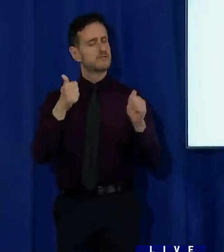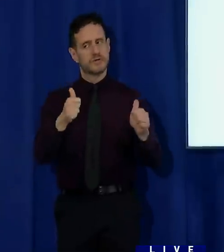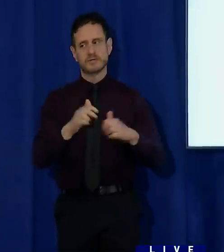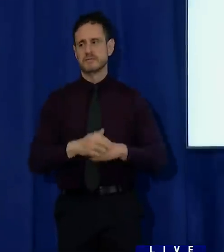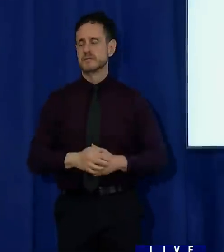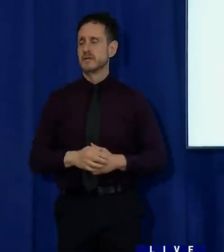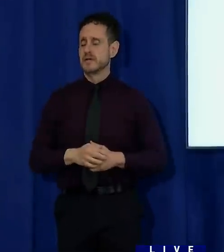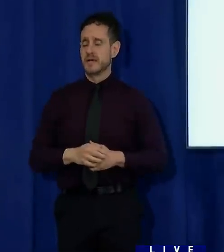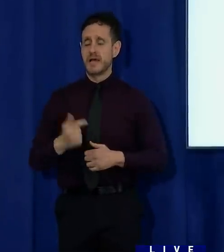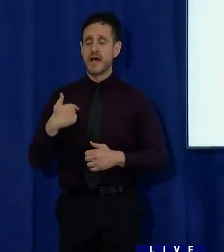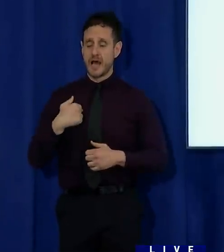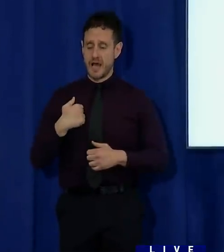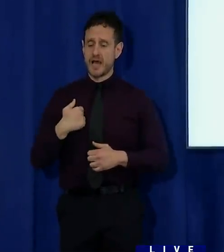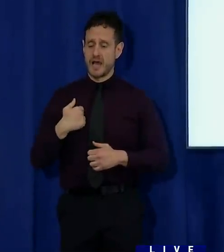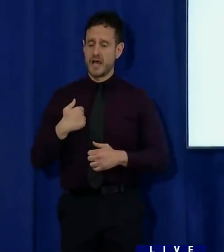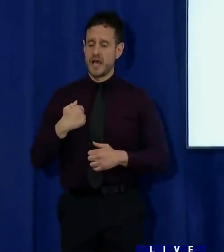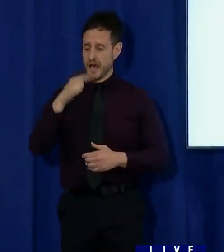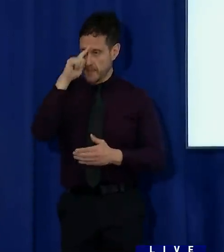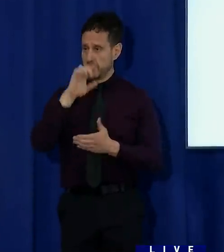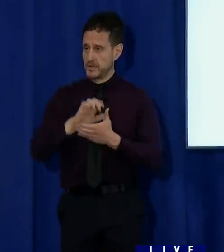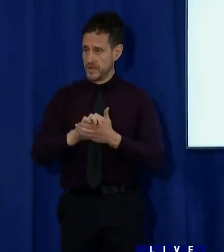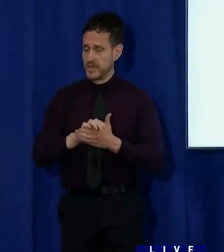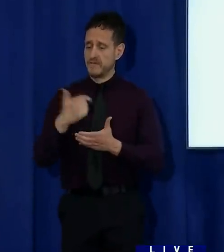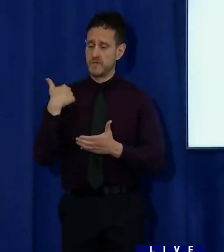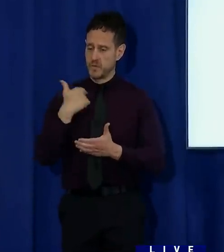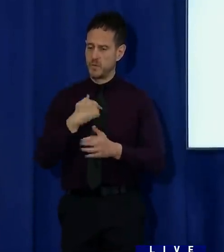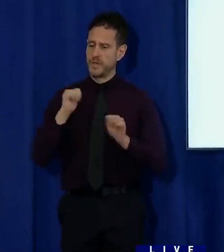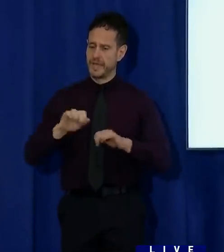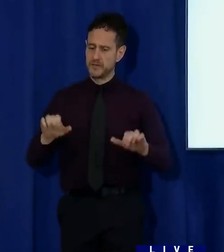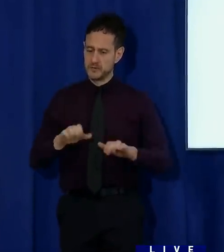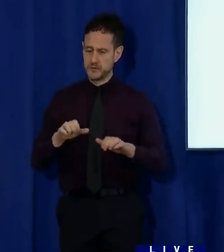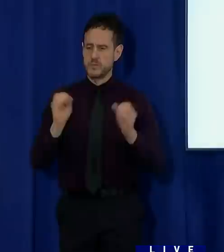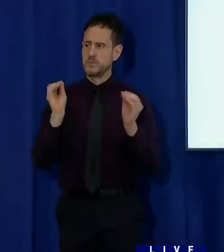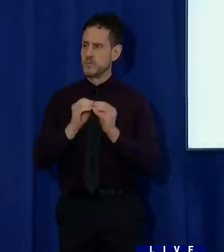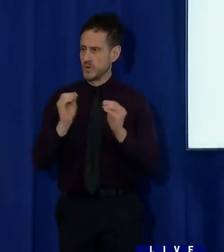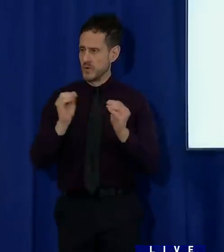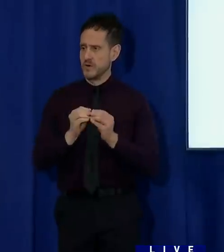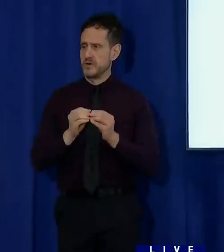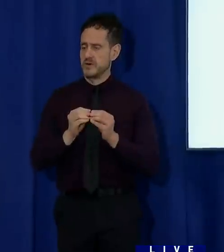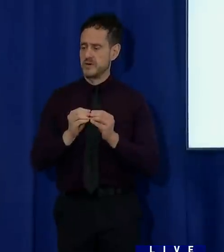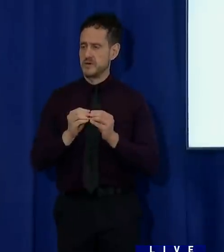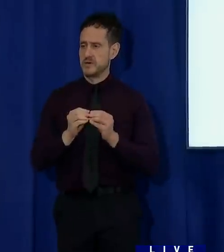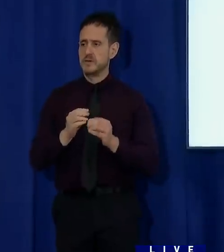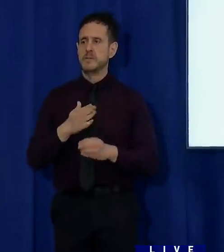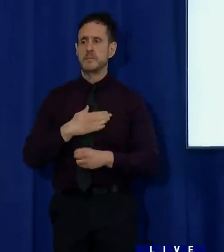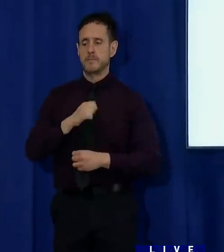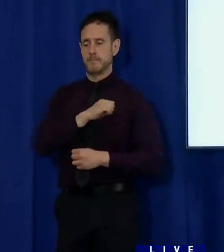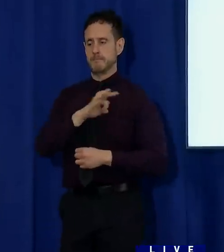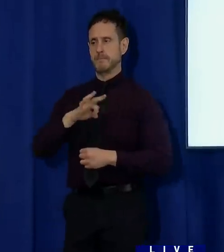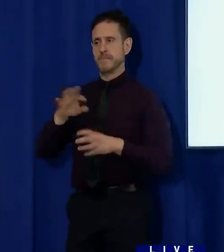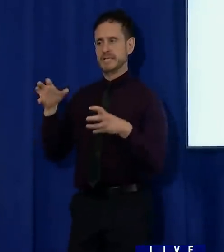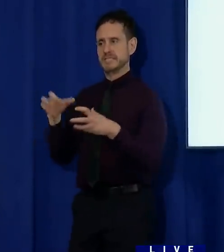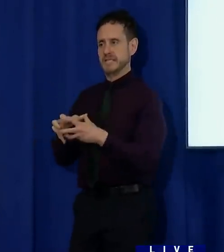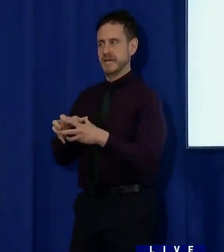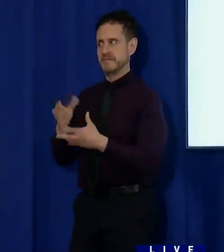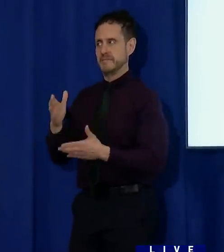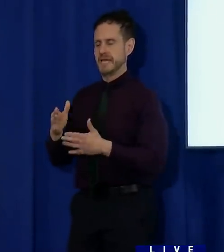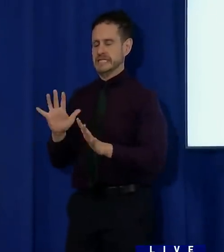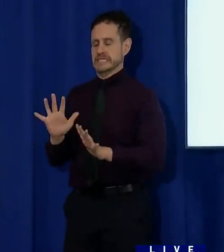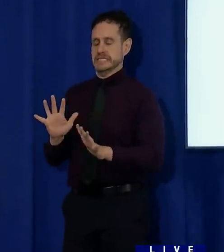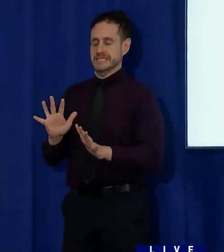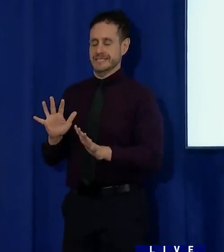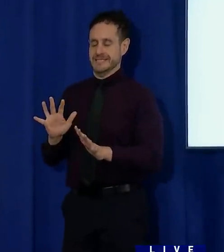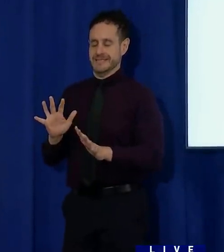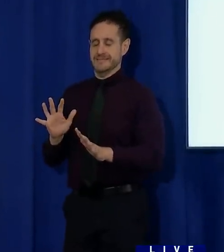there's far more that we will do. You know, my staff will blanch when I say this, but I'm going to